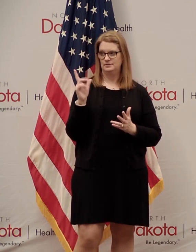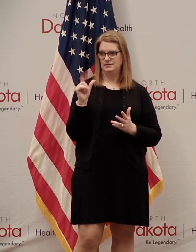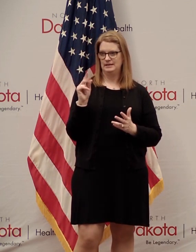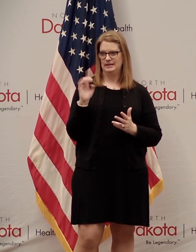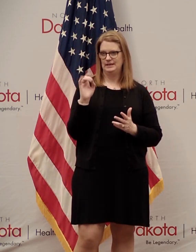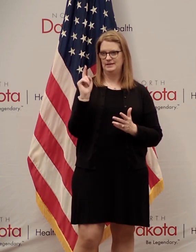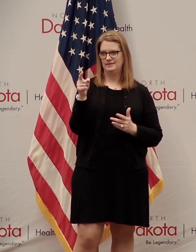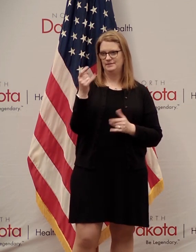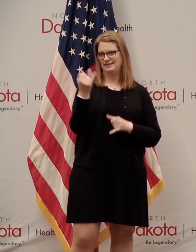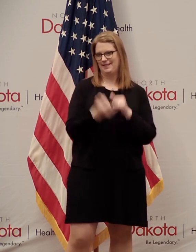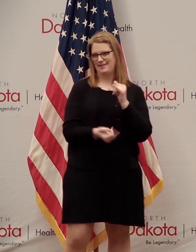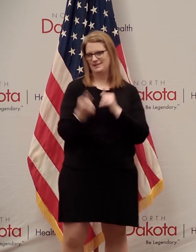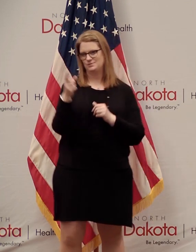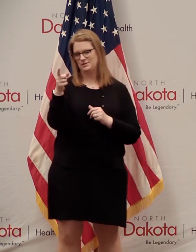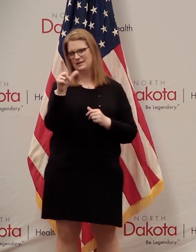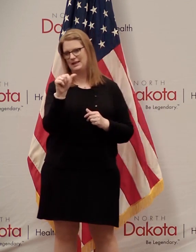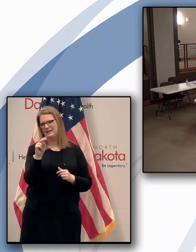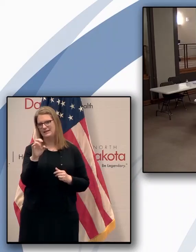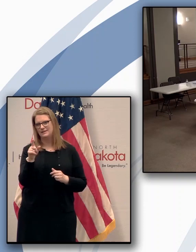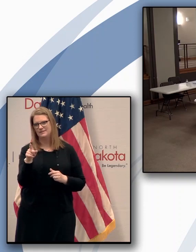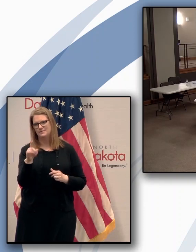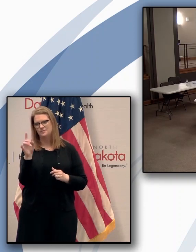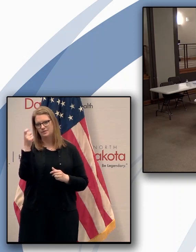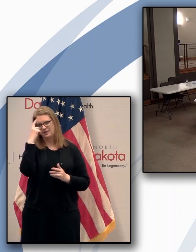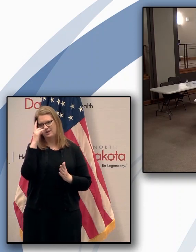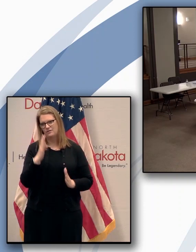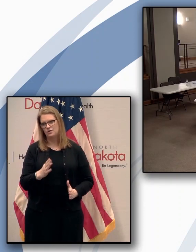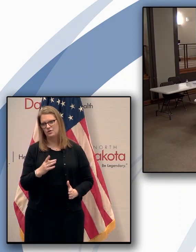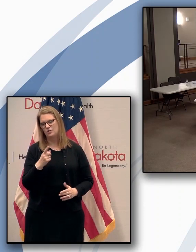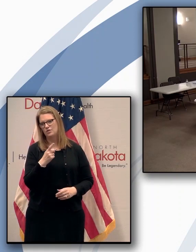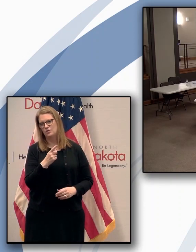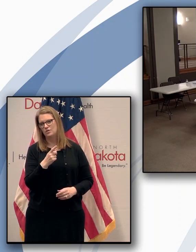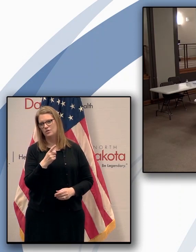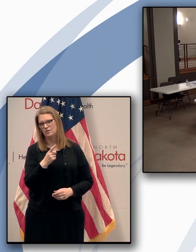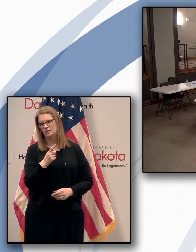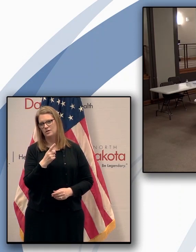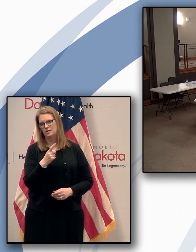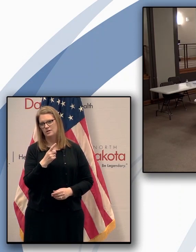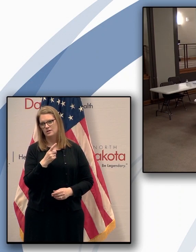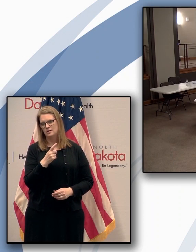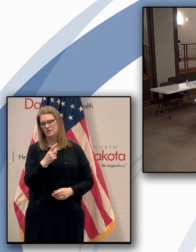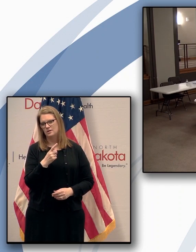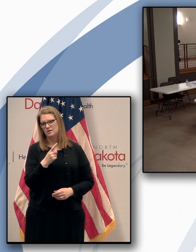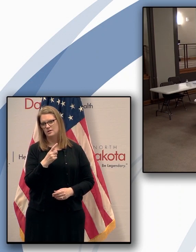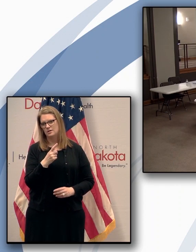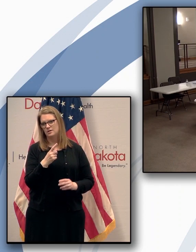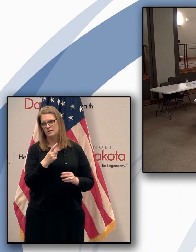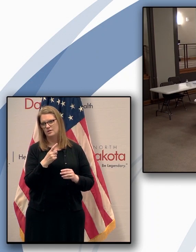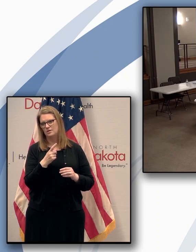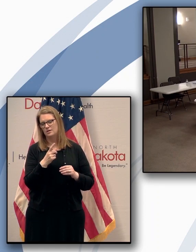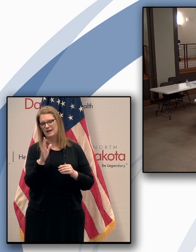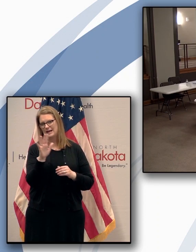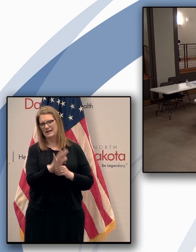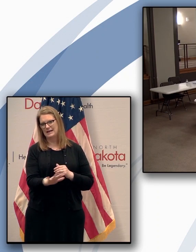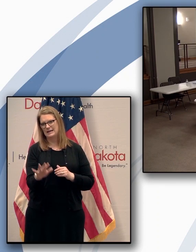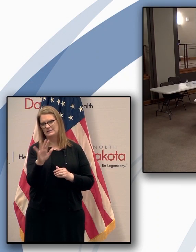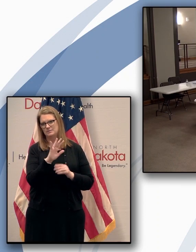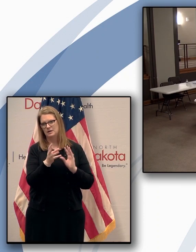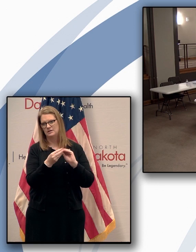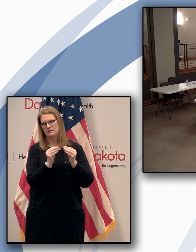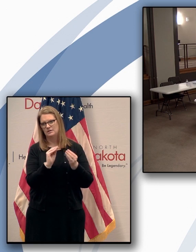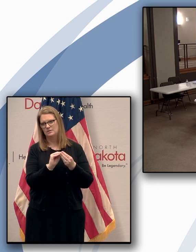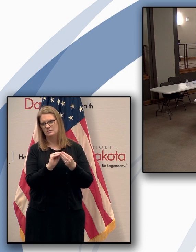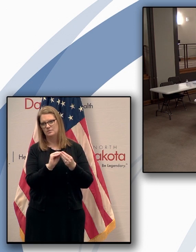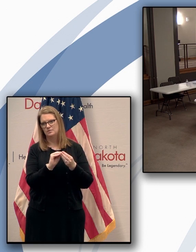Lane, you get the last one. Governor, do you have a number or an estimated number of how many people are working across the state